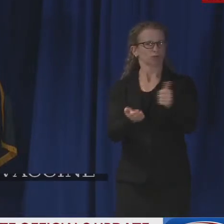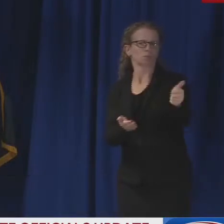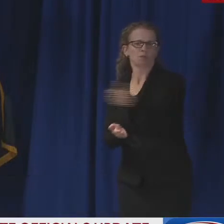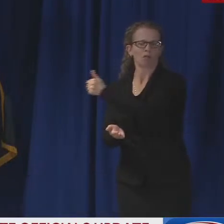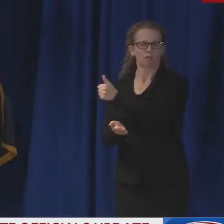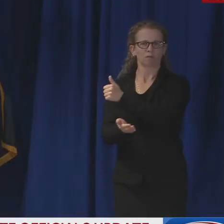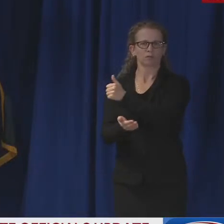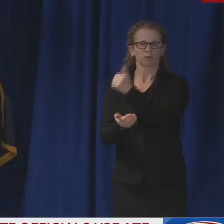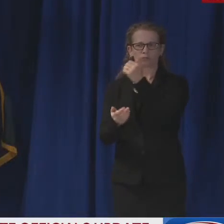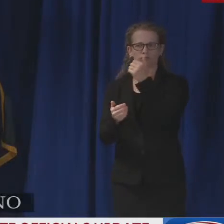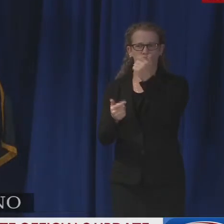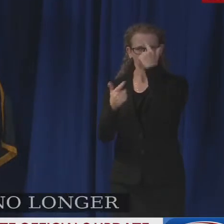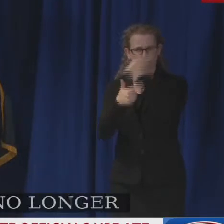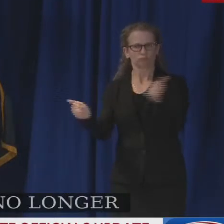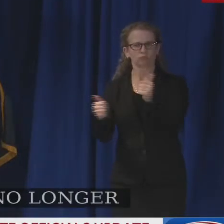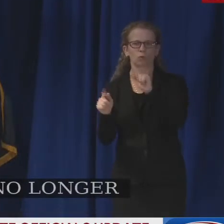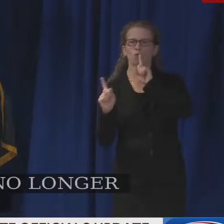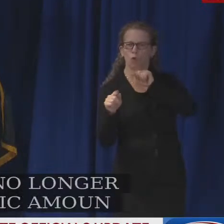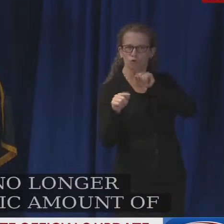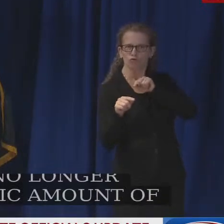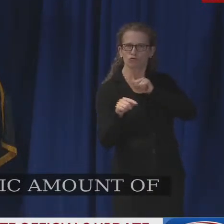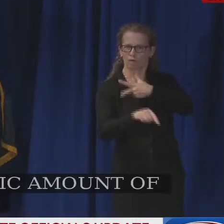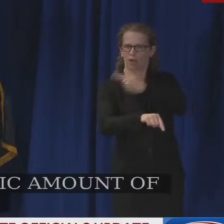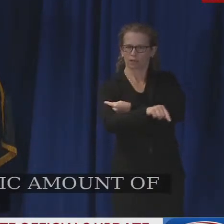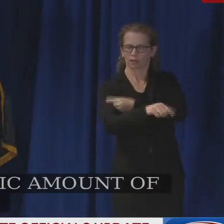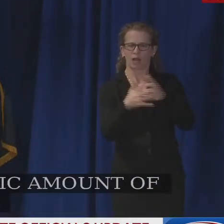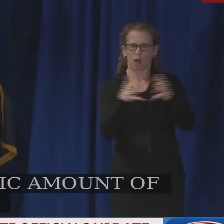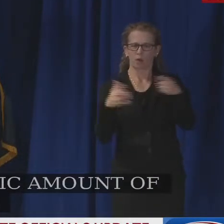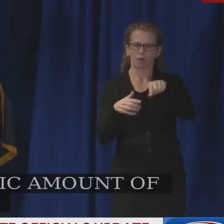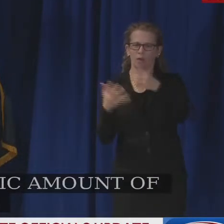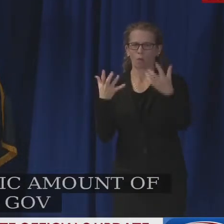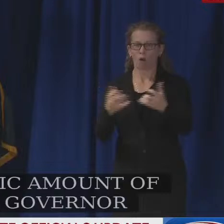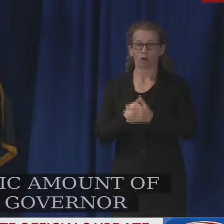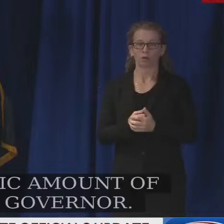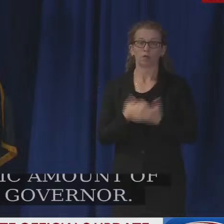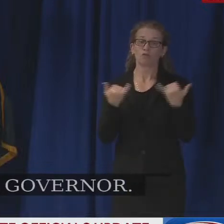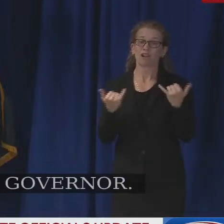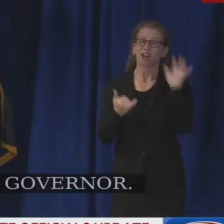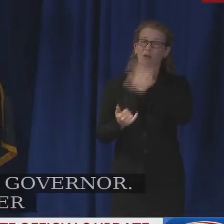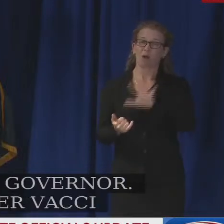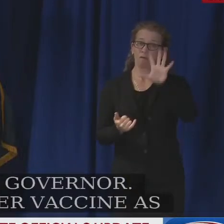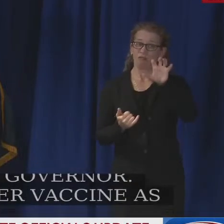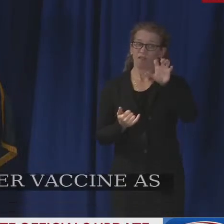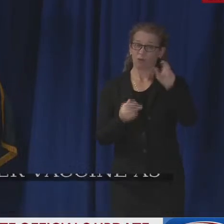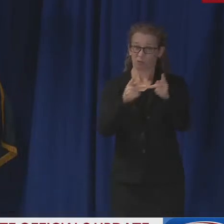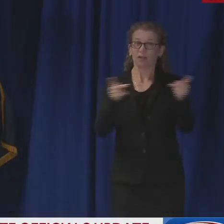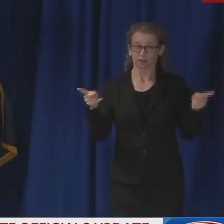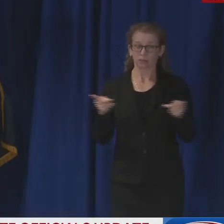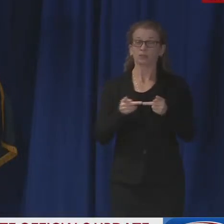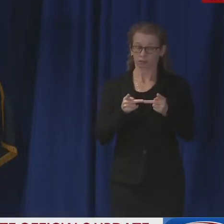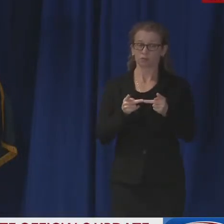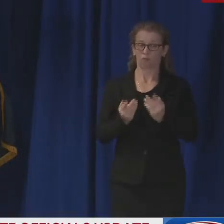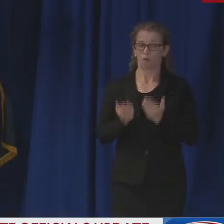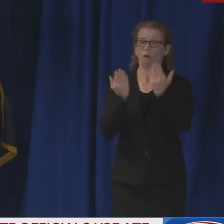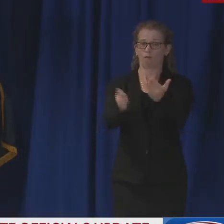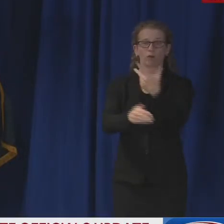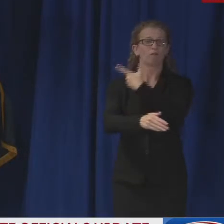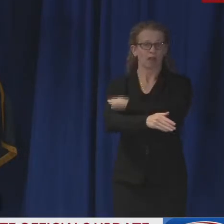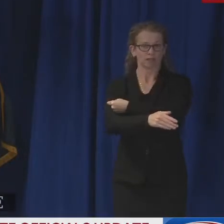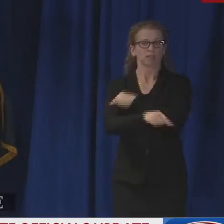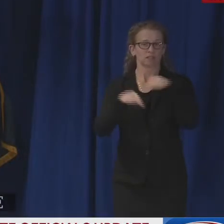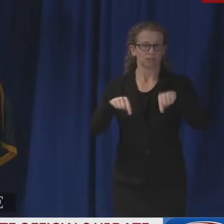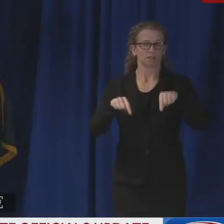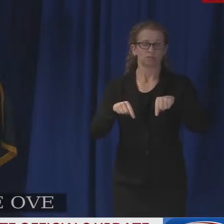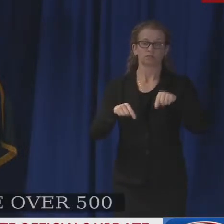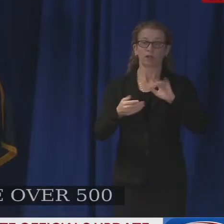as they need it. And we currently have just over 500 different entities across the state that are offering COVID-19 vaccine. This